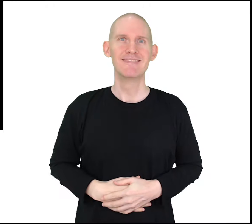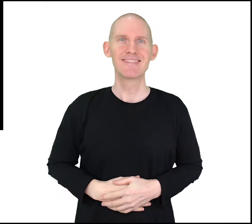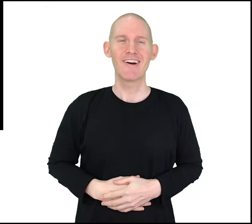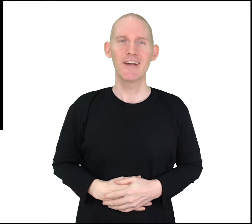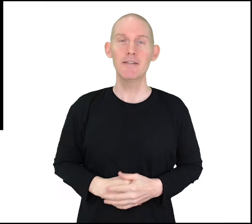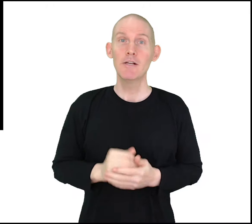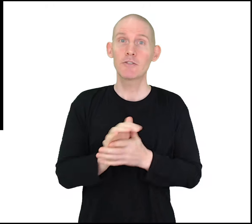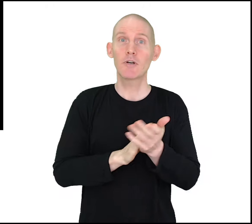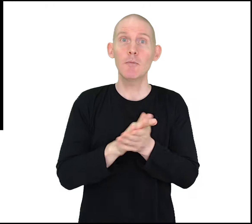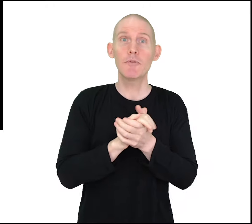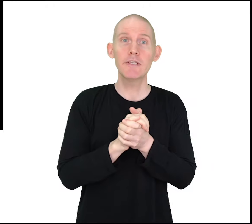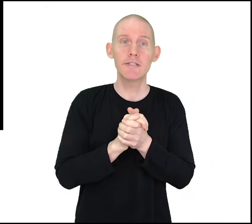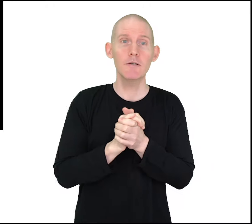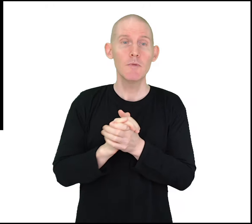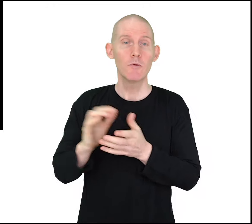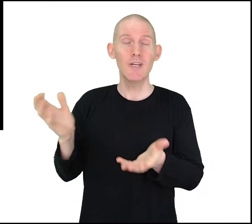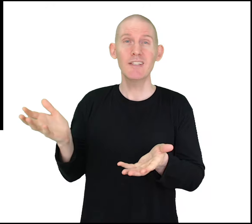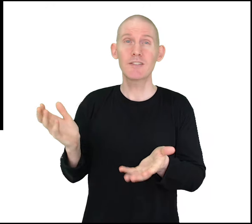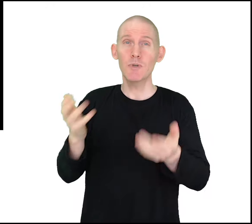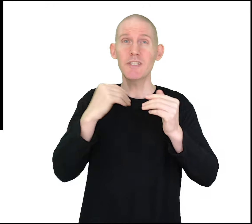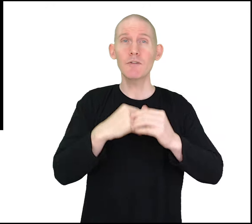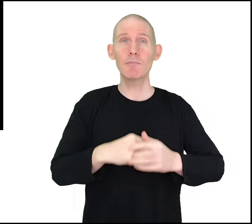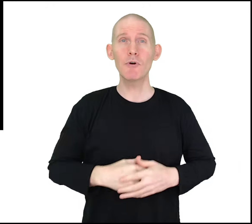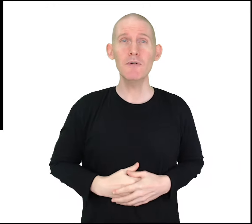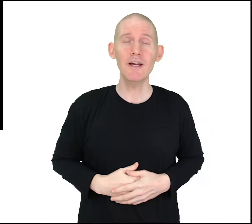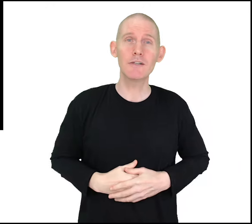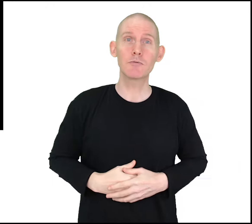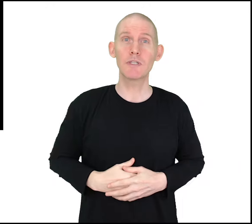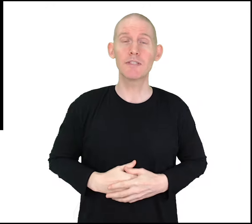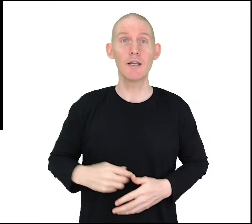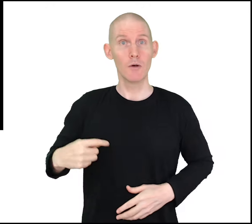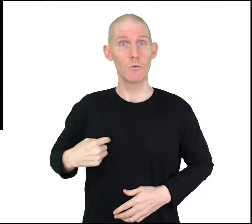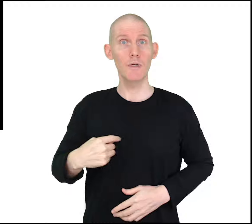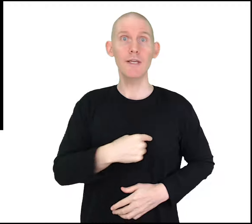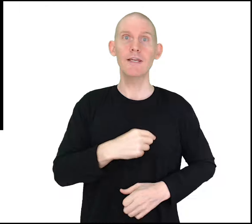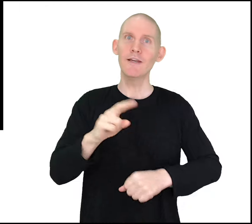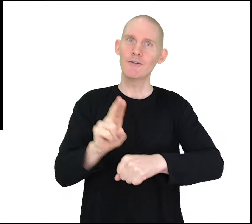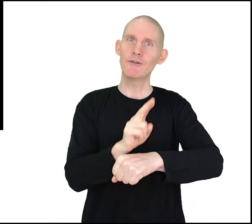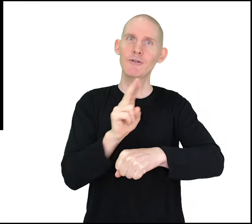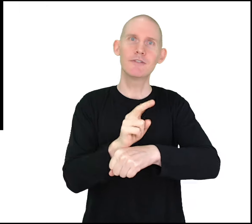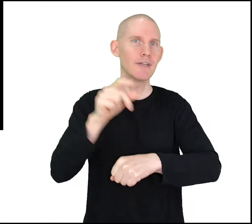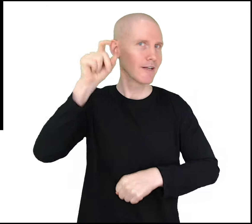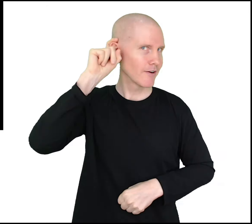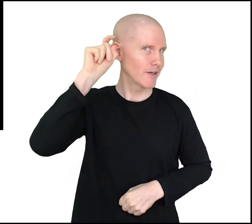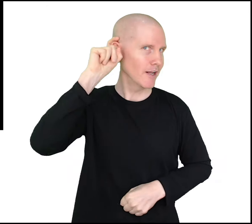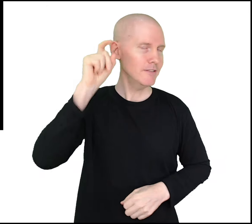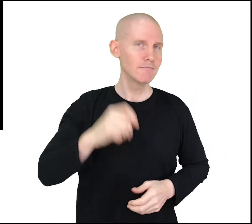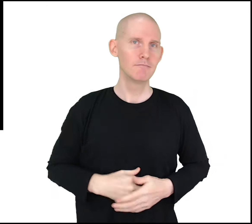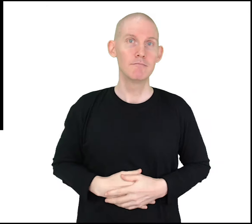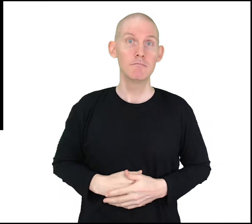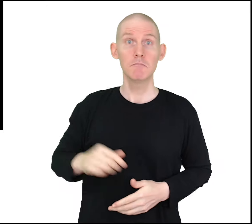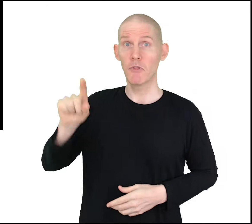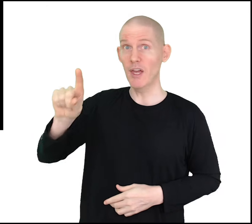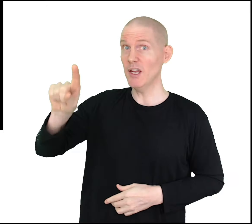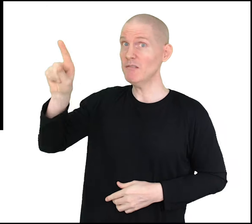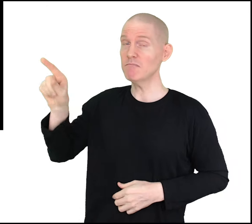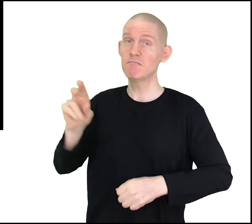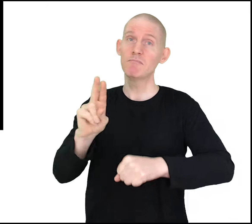All right, so a couple things here. We can switch out the pronouns. We could say we use hearing aid, they